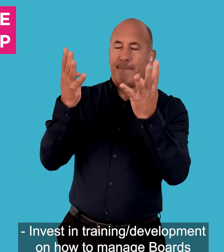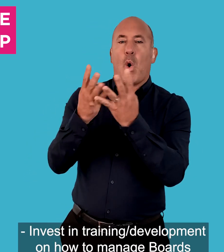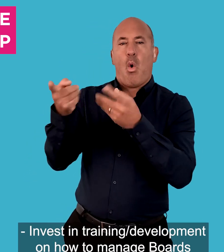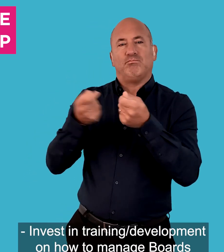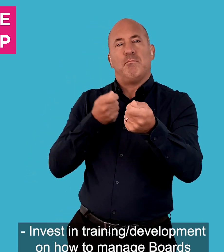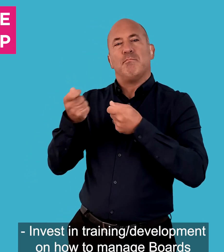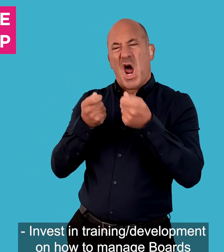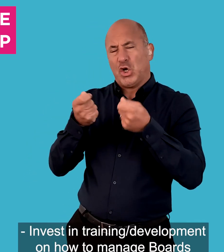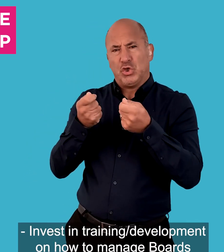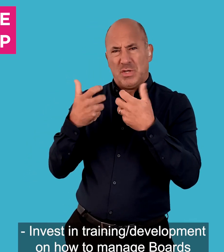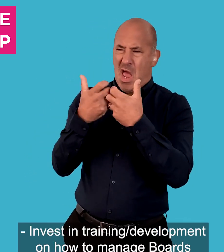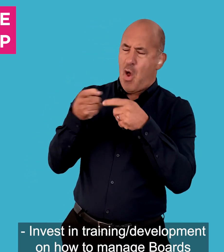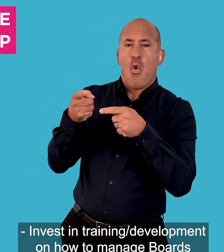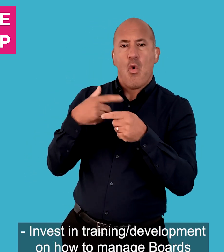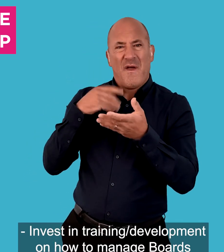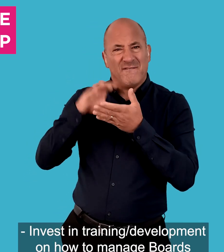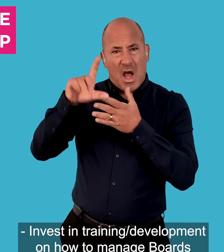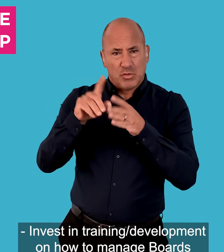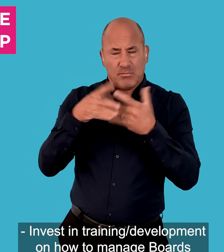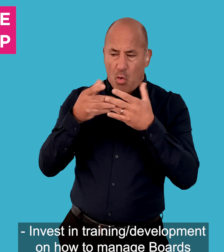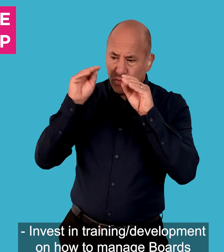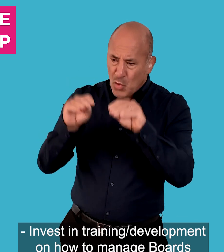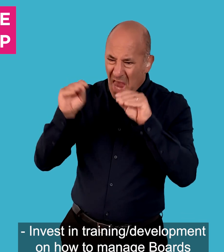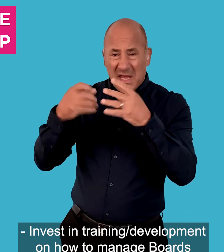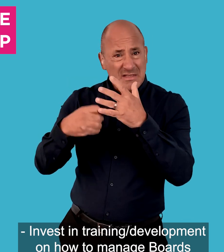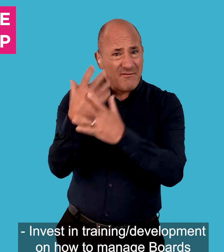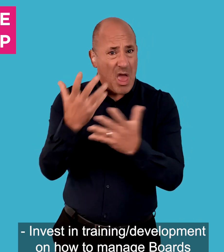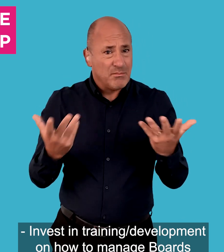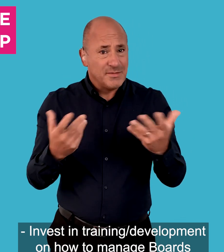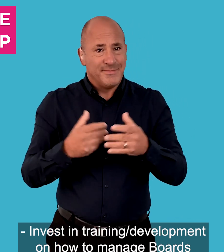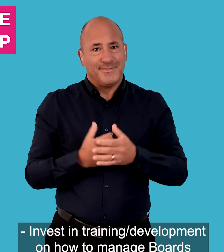in training / development on how to manage boards.